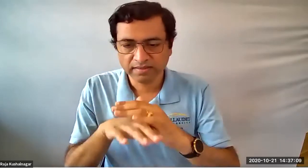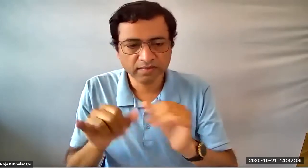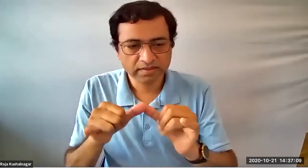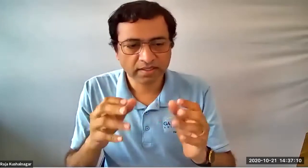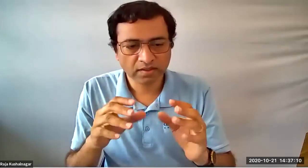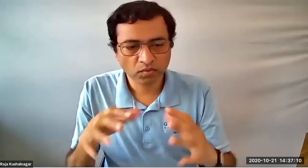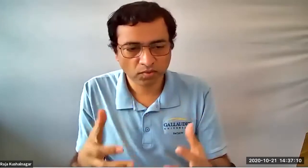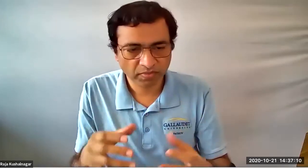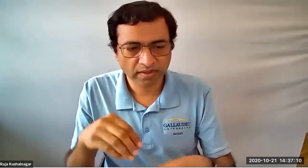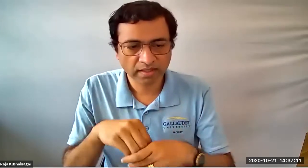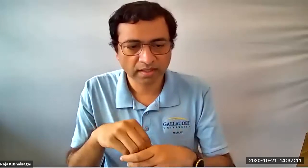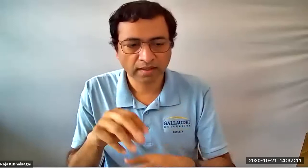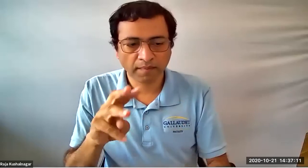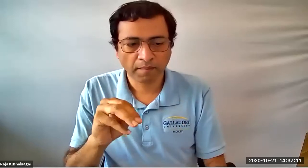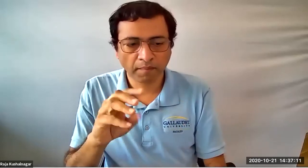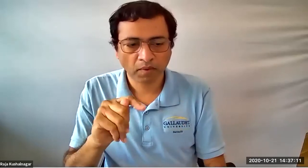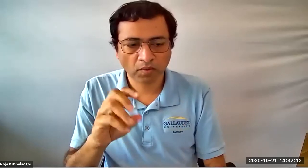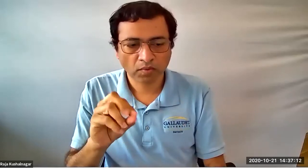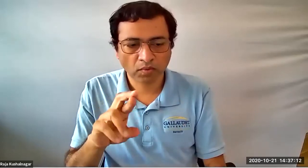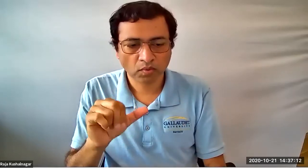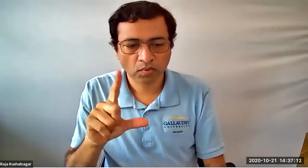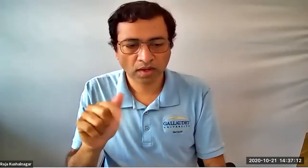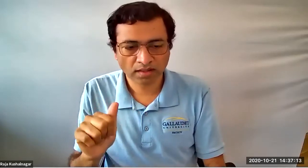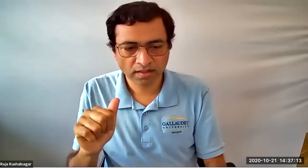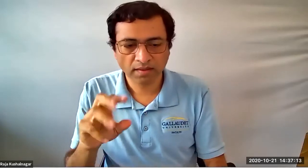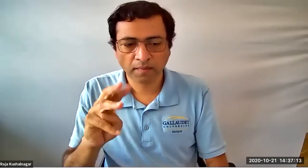Heather was the senior product manager